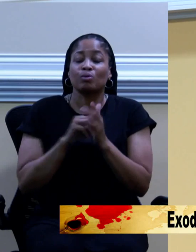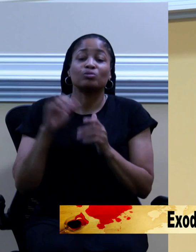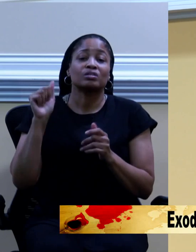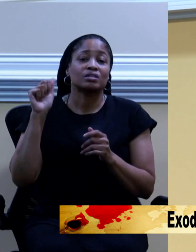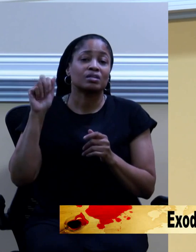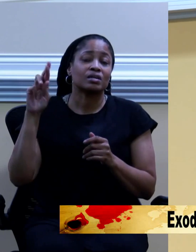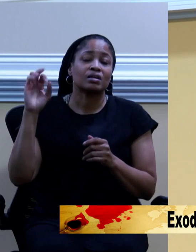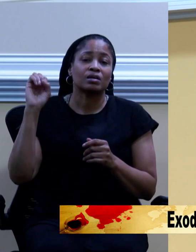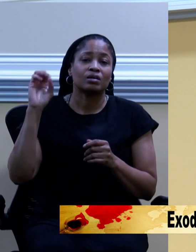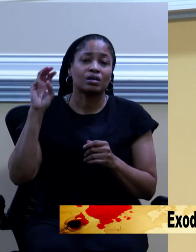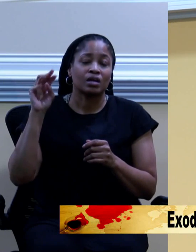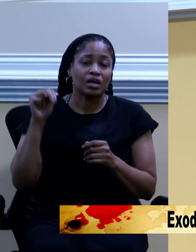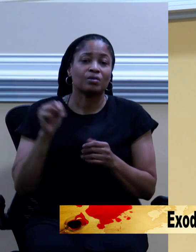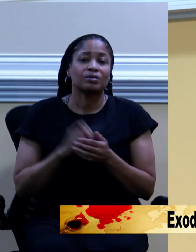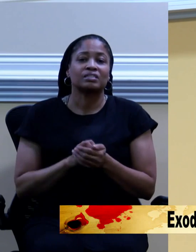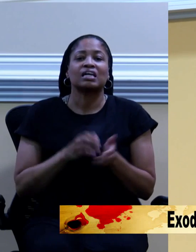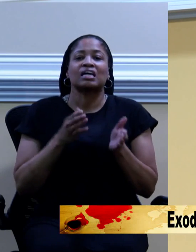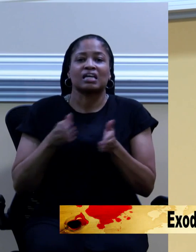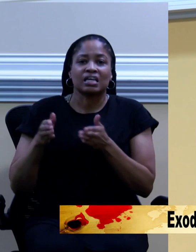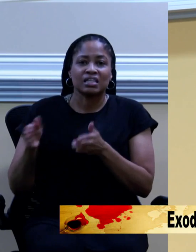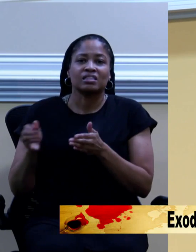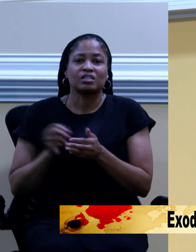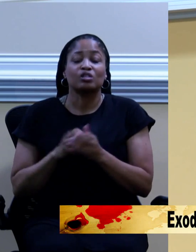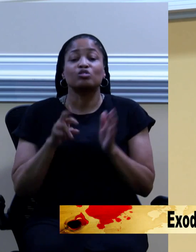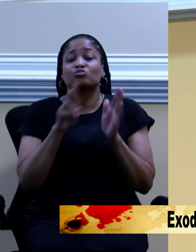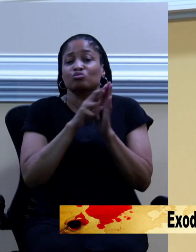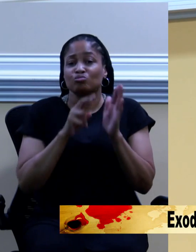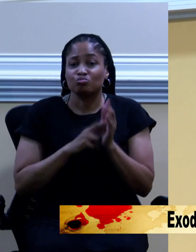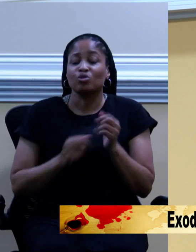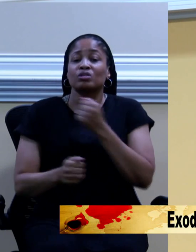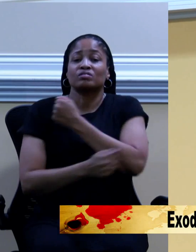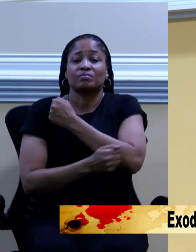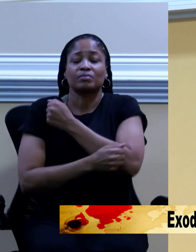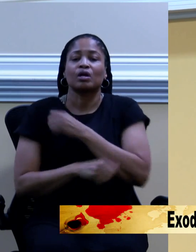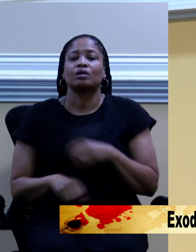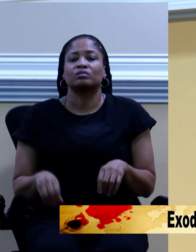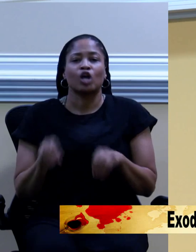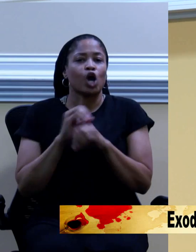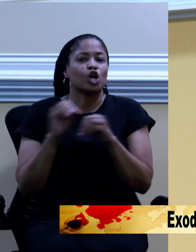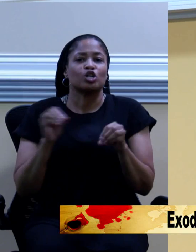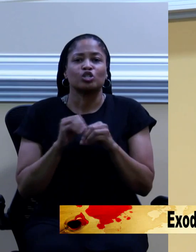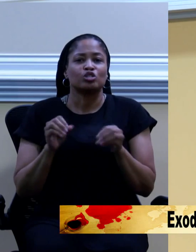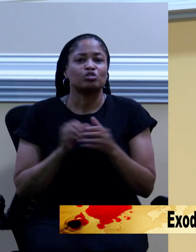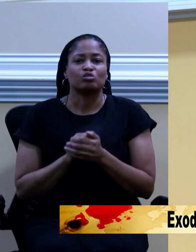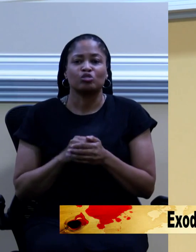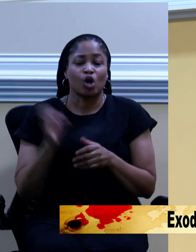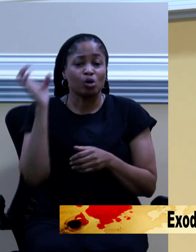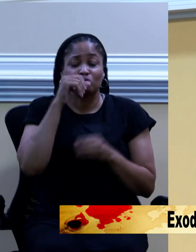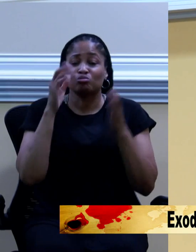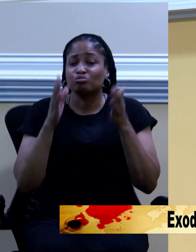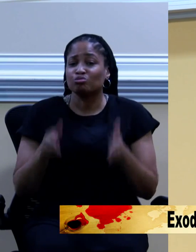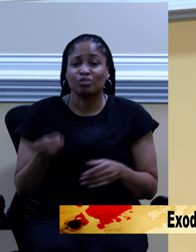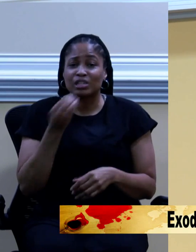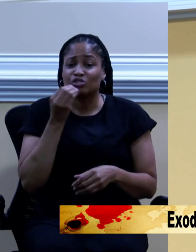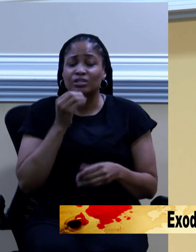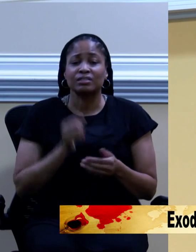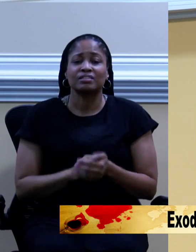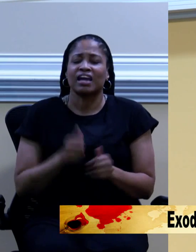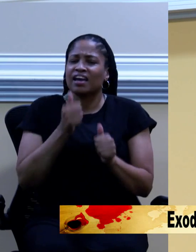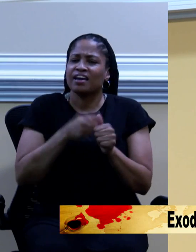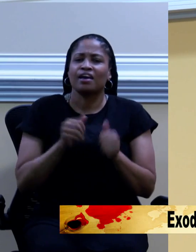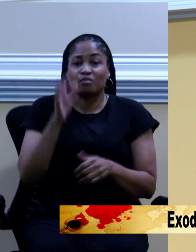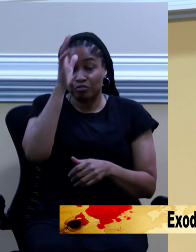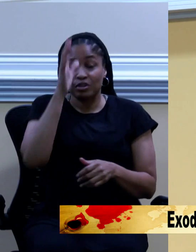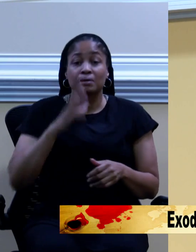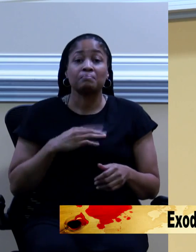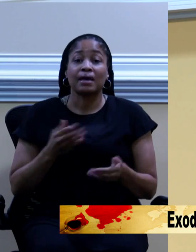of the Passover. Uh-huh. There shall no stranger eat thereof. There shall no stranger eat thereof. Go ahead. But every man's servant that is bought